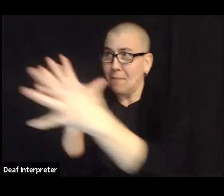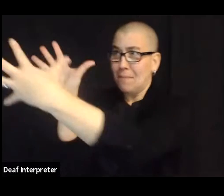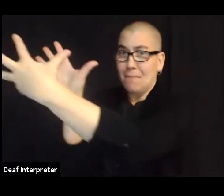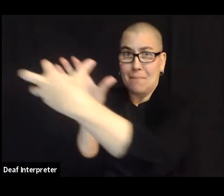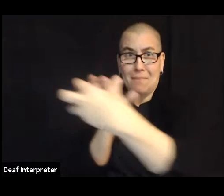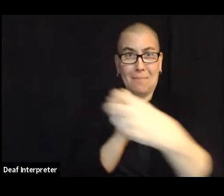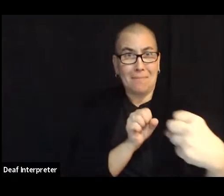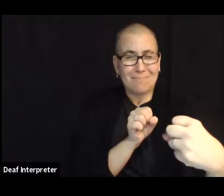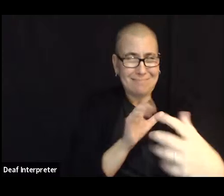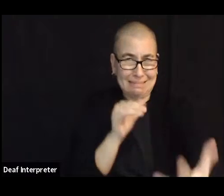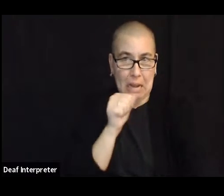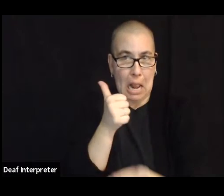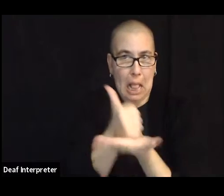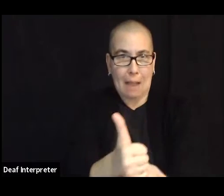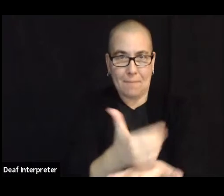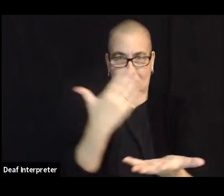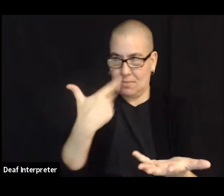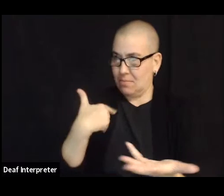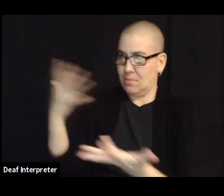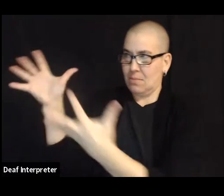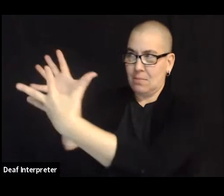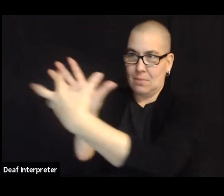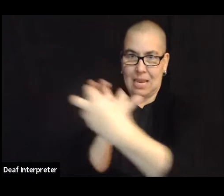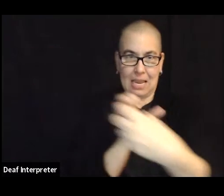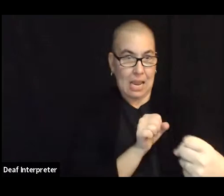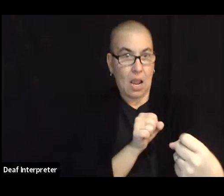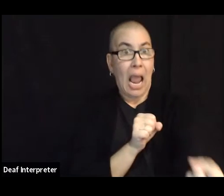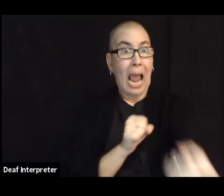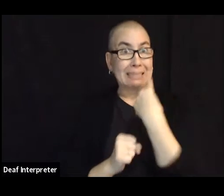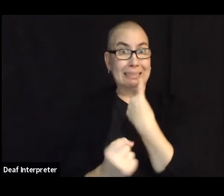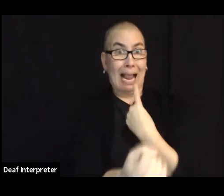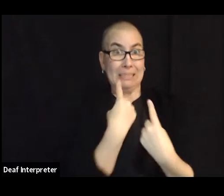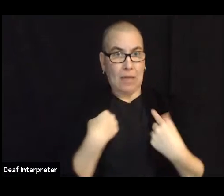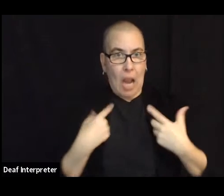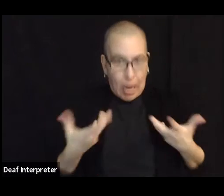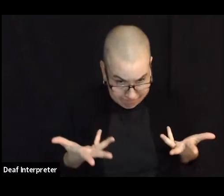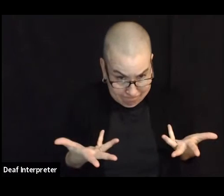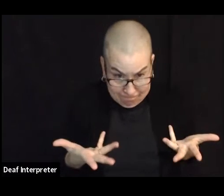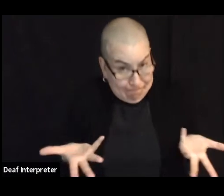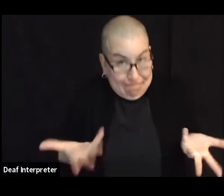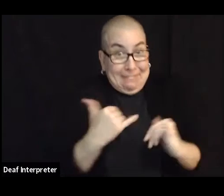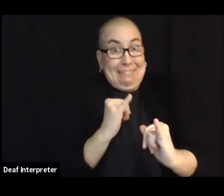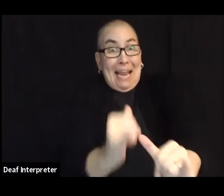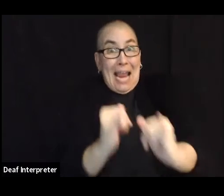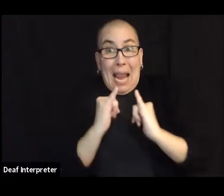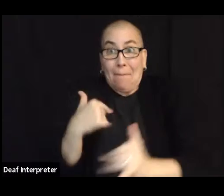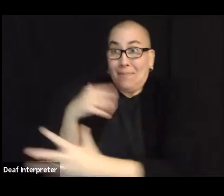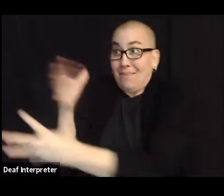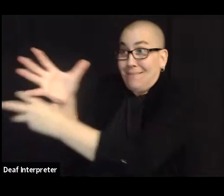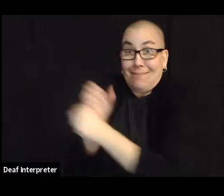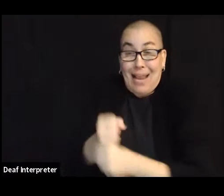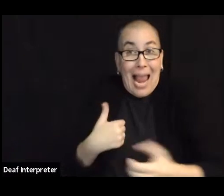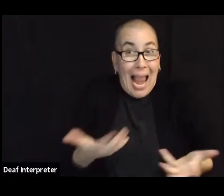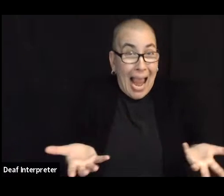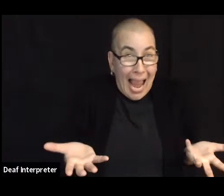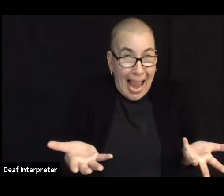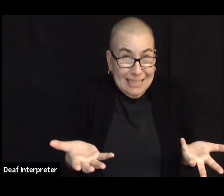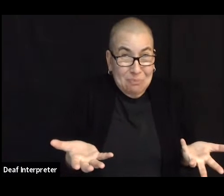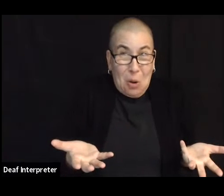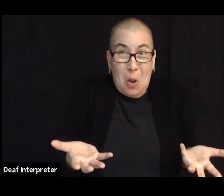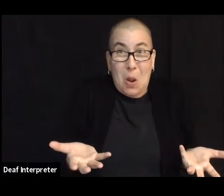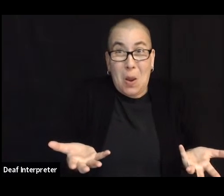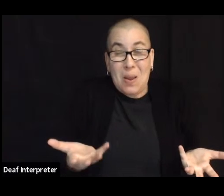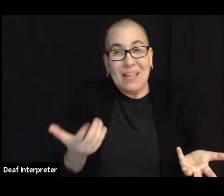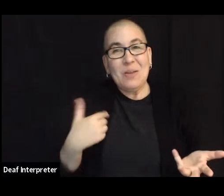granularity to plan a widespread mass vaccination program. So we definitely need more information. And as the commissioner said, it's not